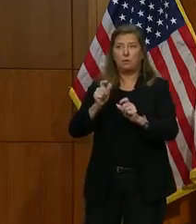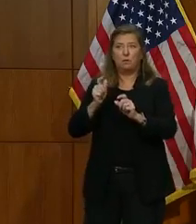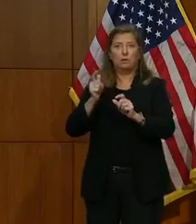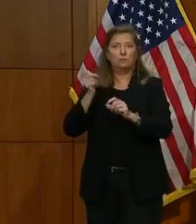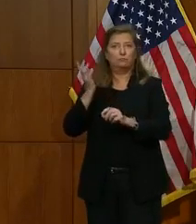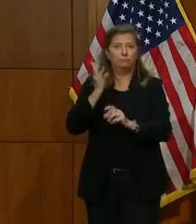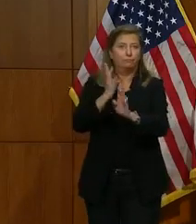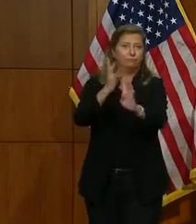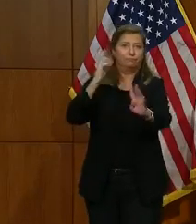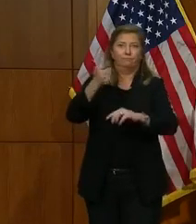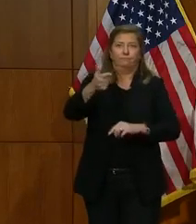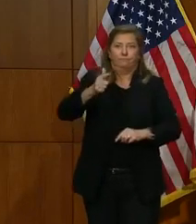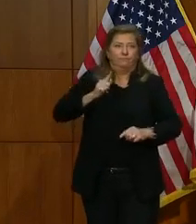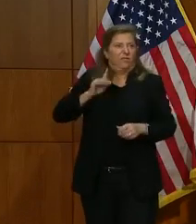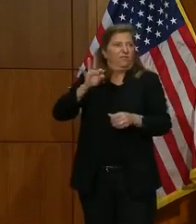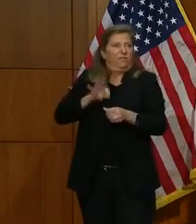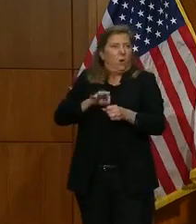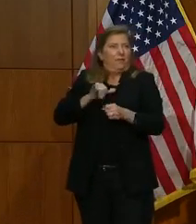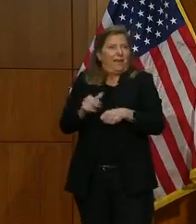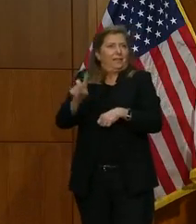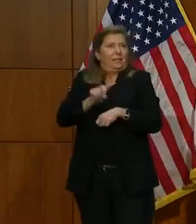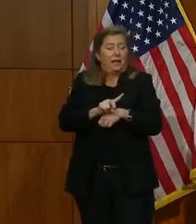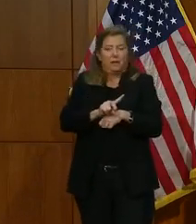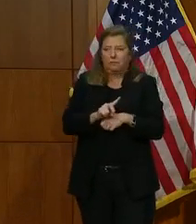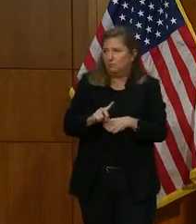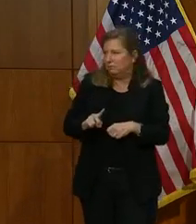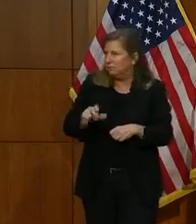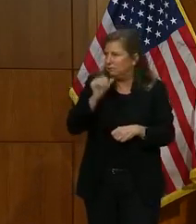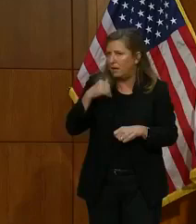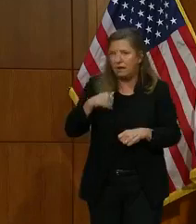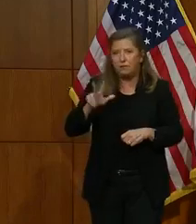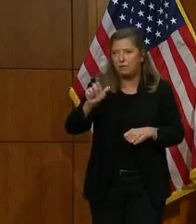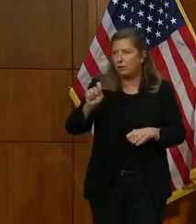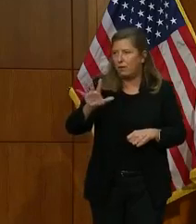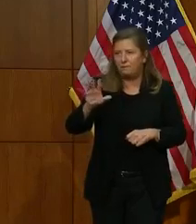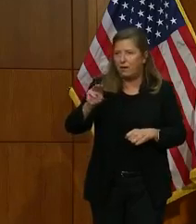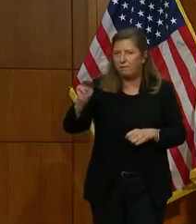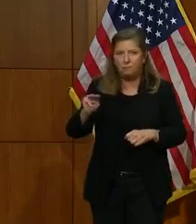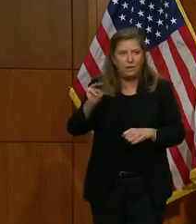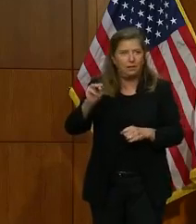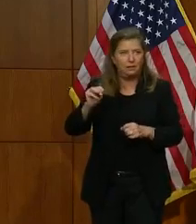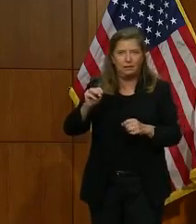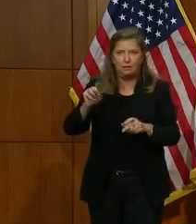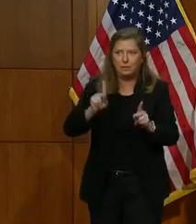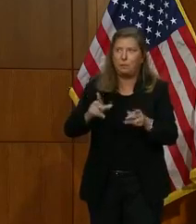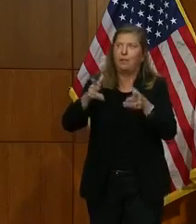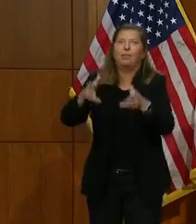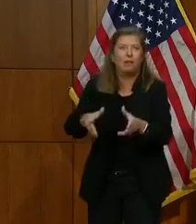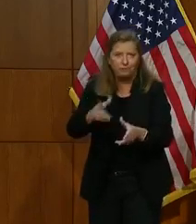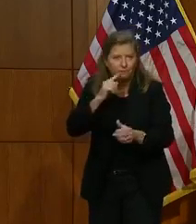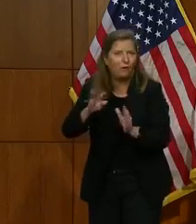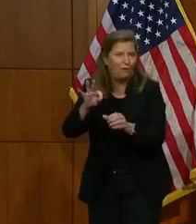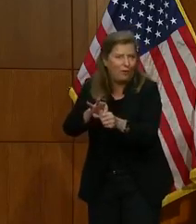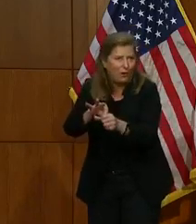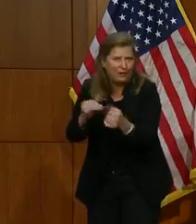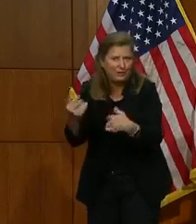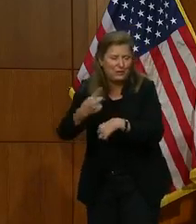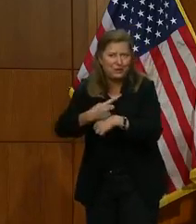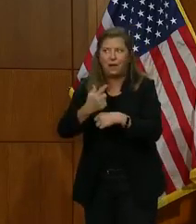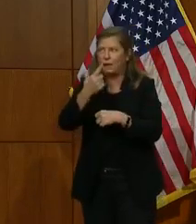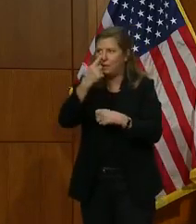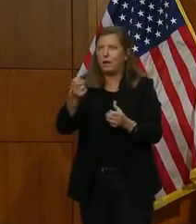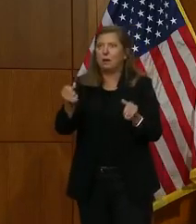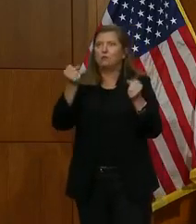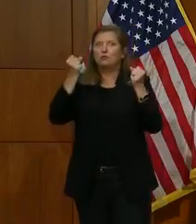on Election Day. There aren't 3.5 million registered voters left to vote, given the